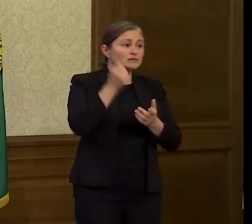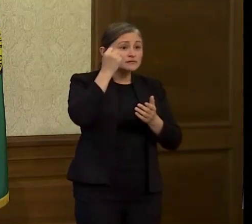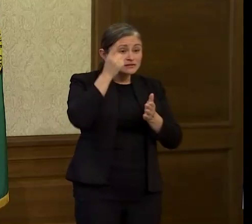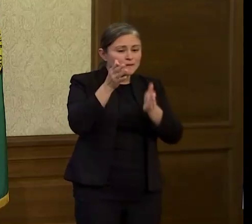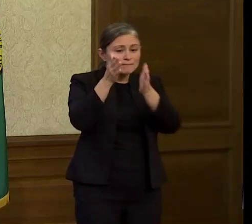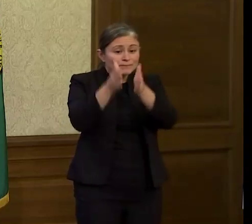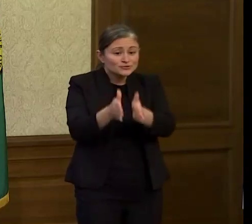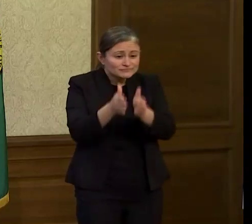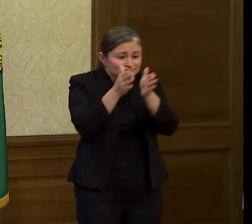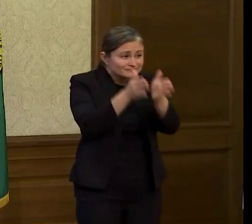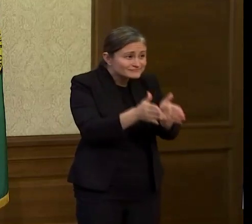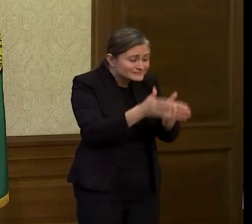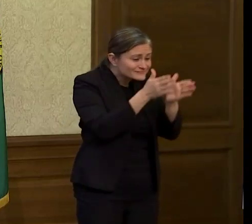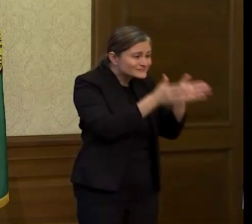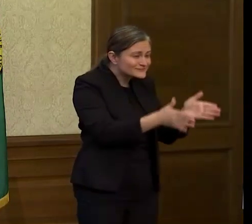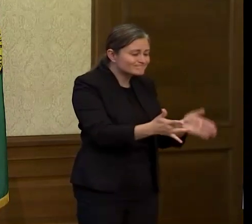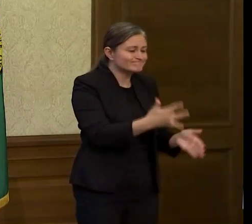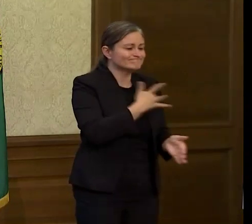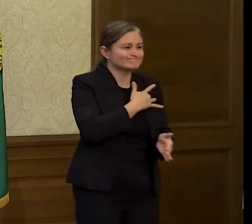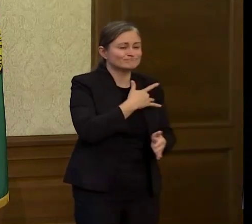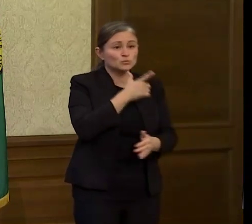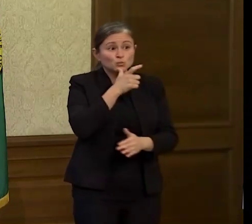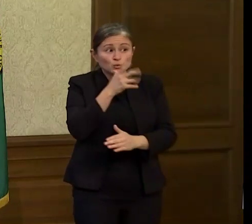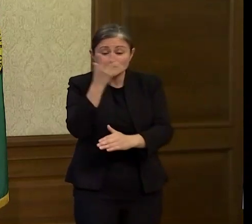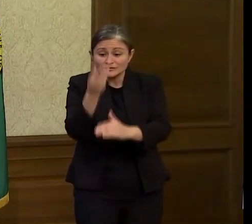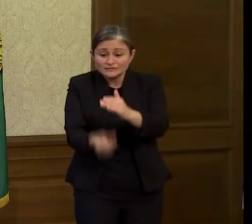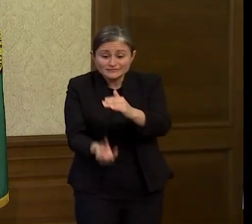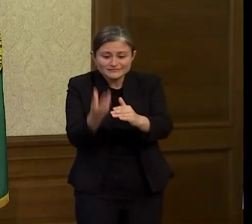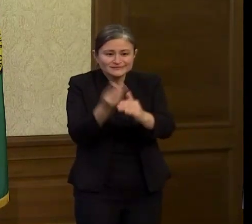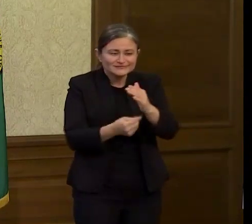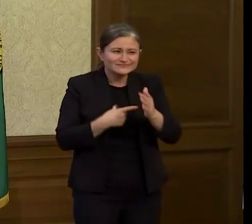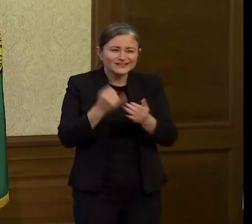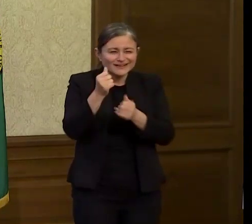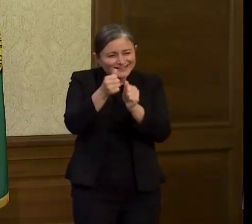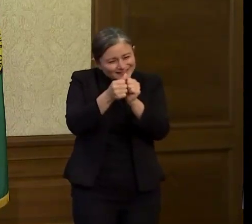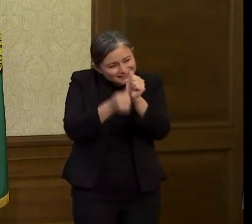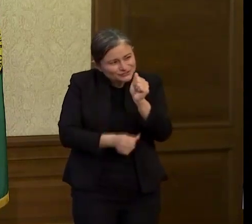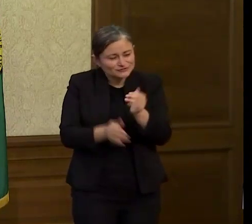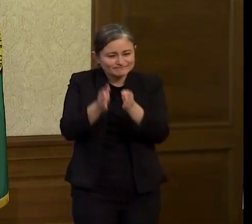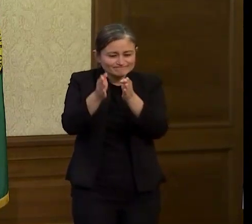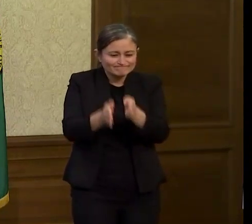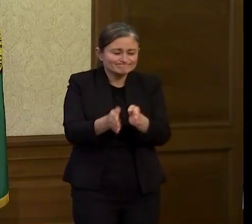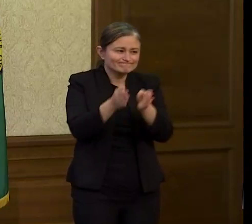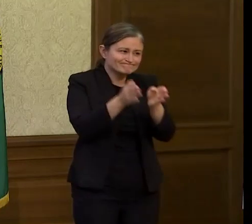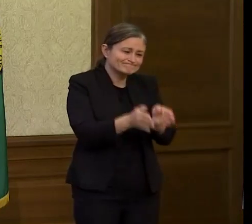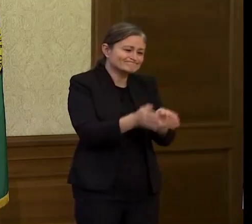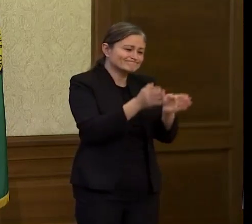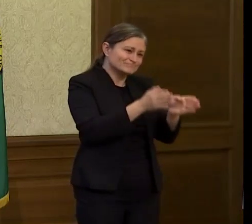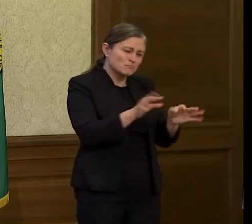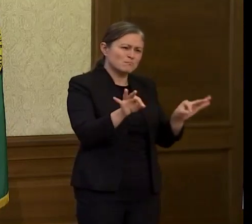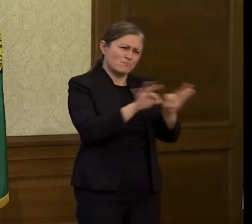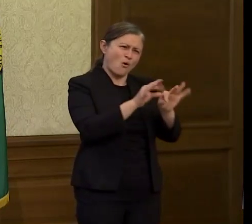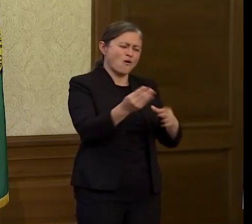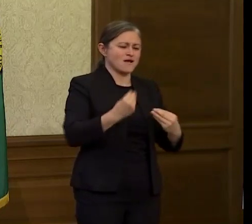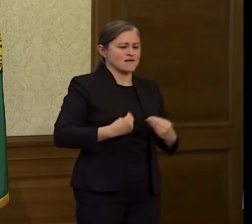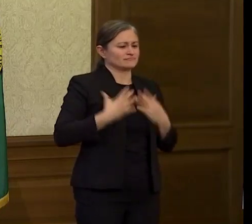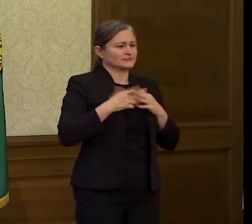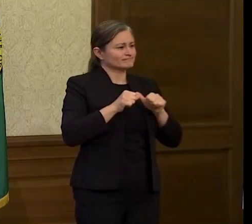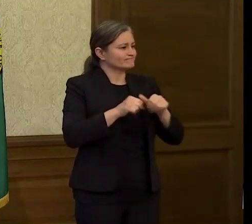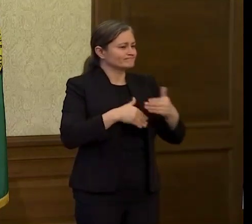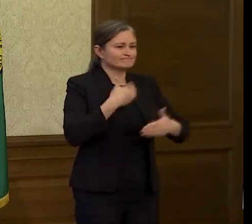loss, and each is an inspiration in the days ahead. So here's basically why we're doing